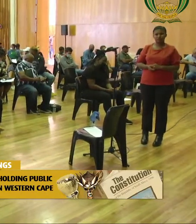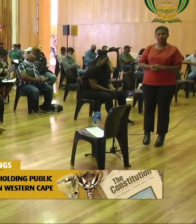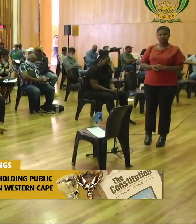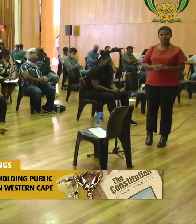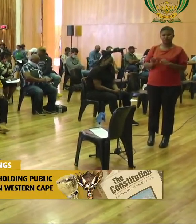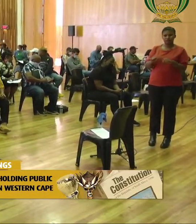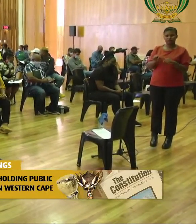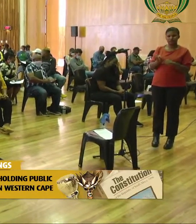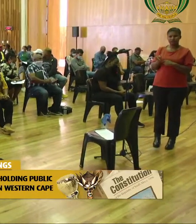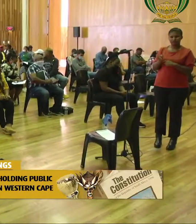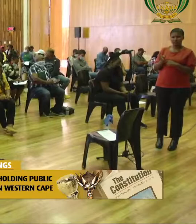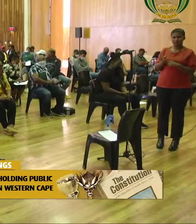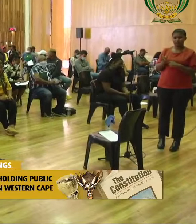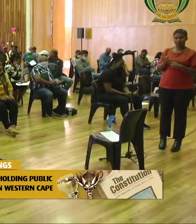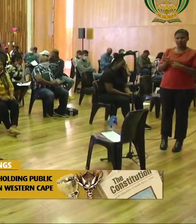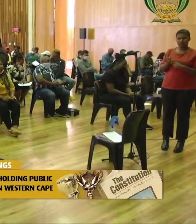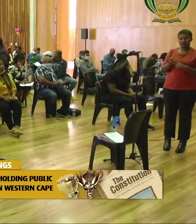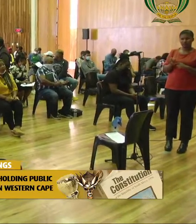Yes.